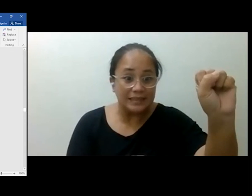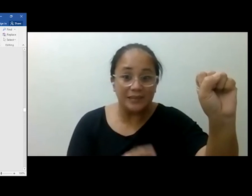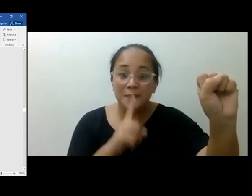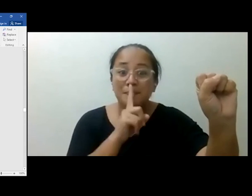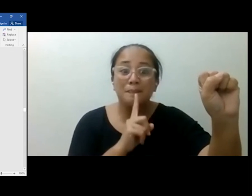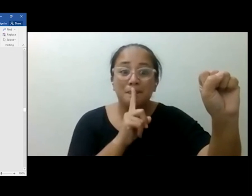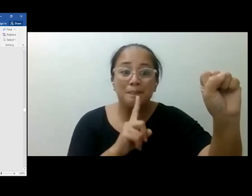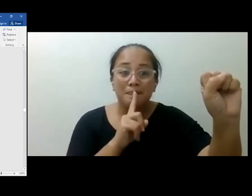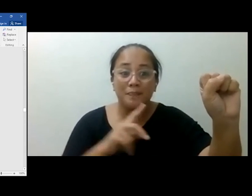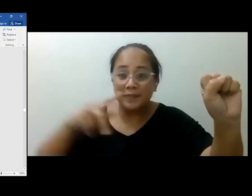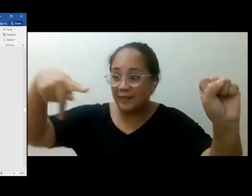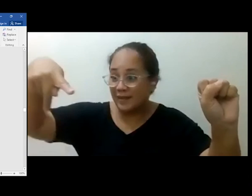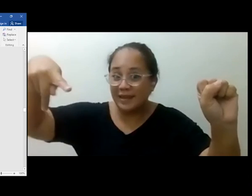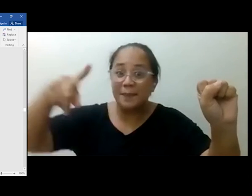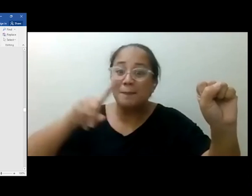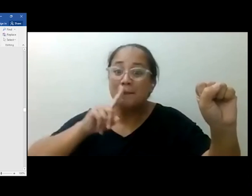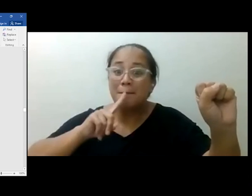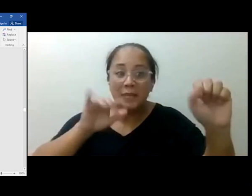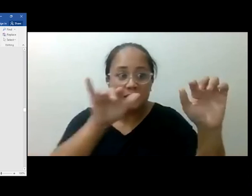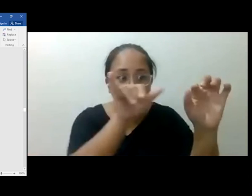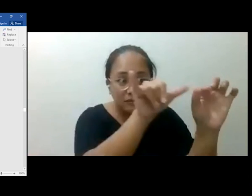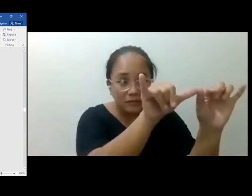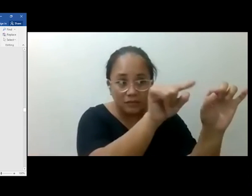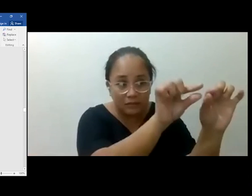and predicate in red on the same line.